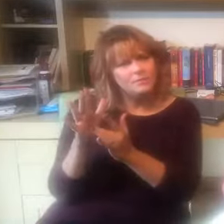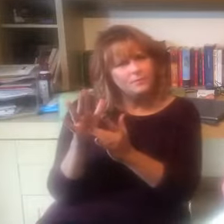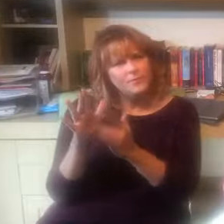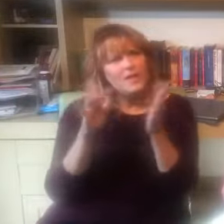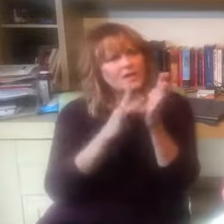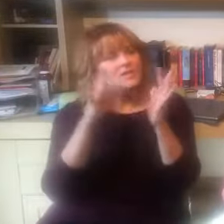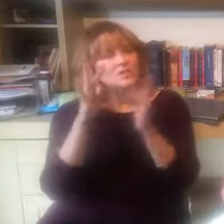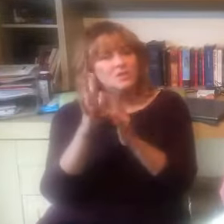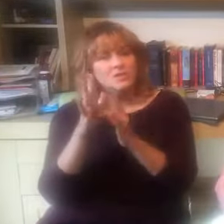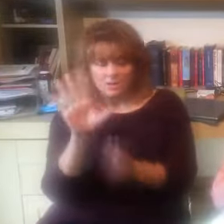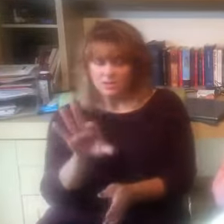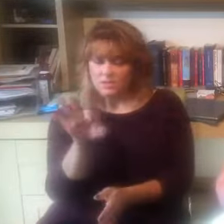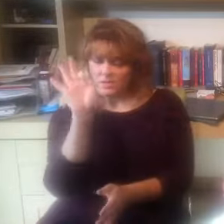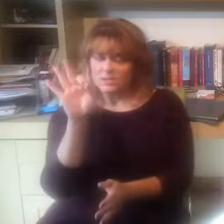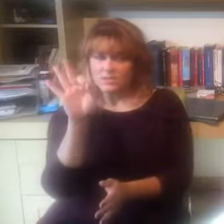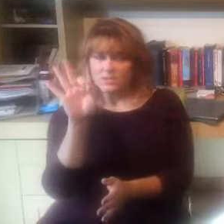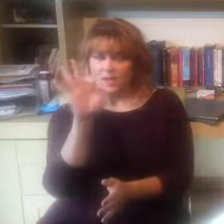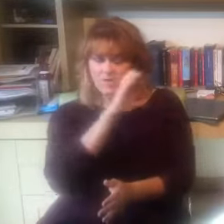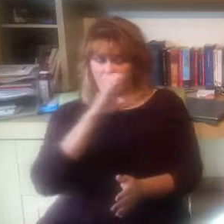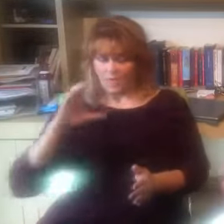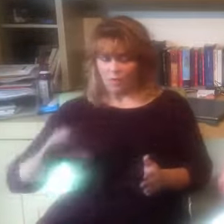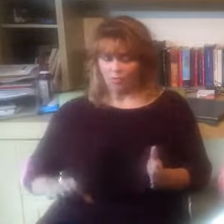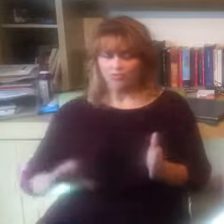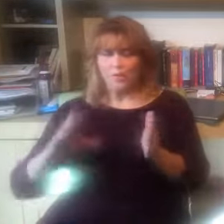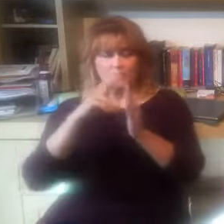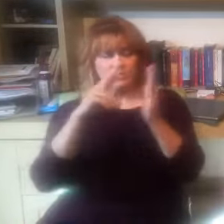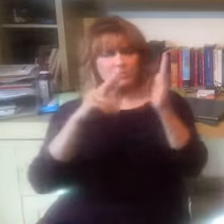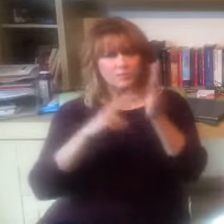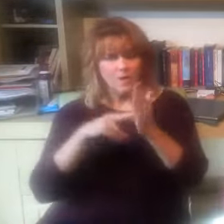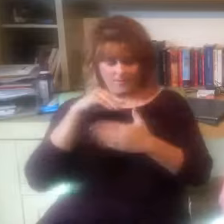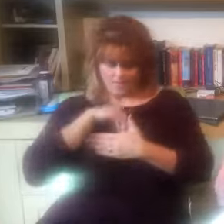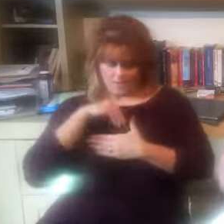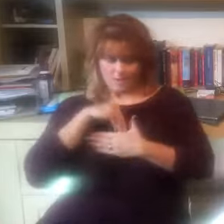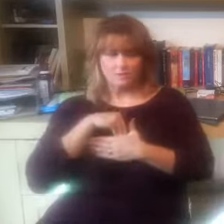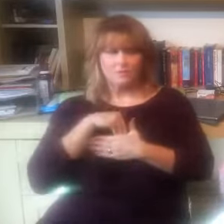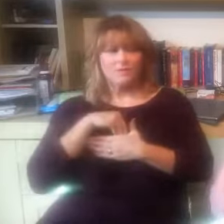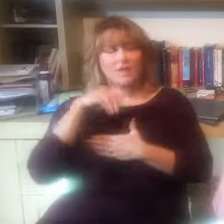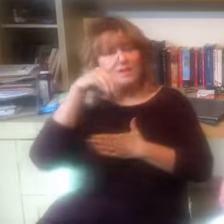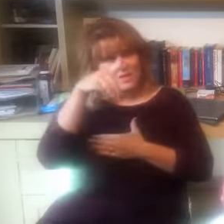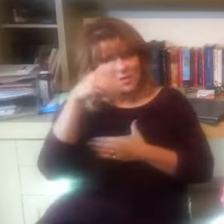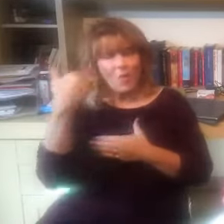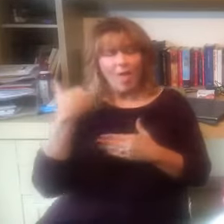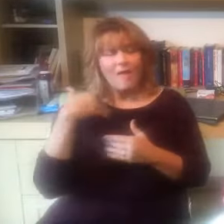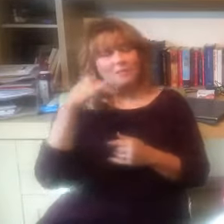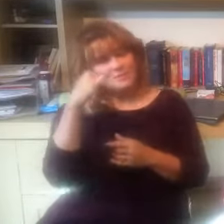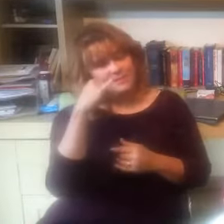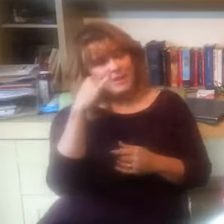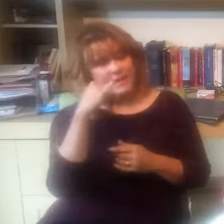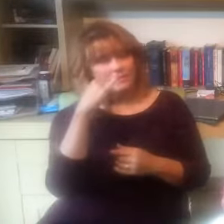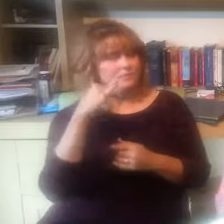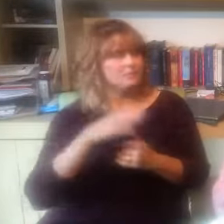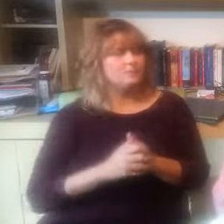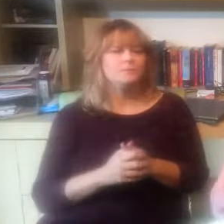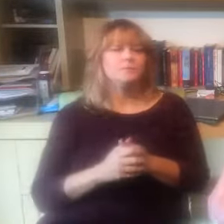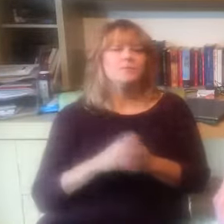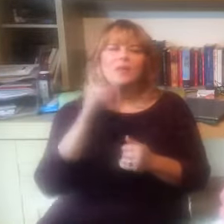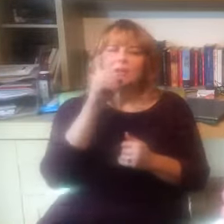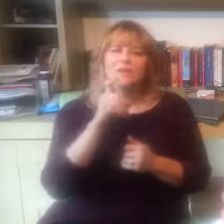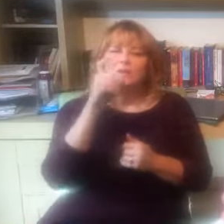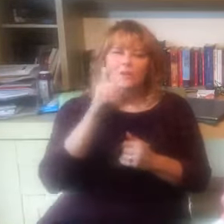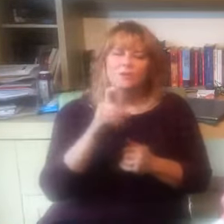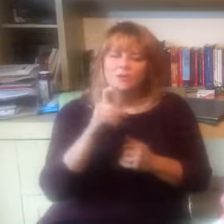Jesus discovered the Christ principle within himself. You've got it. You need to go on